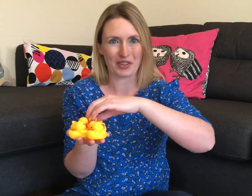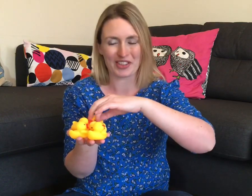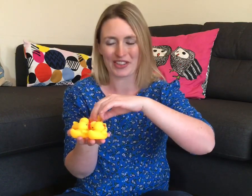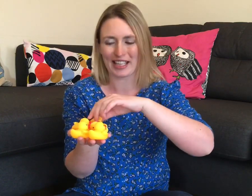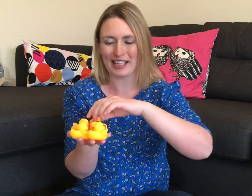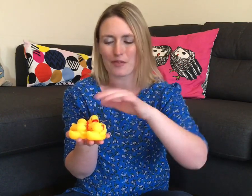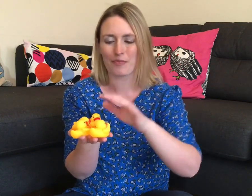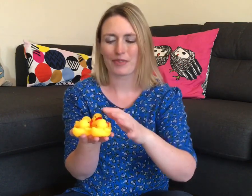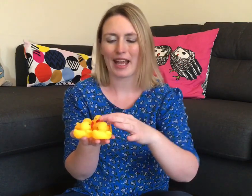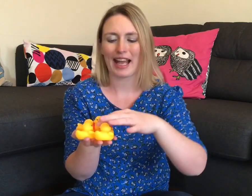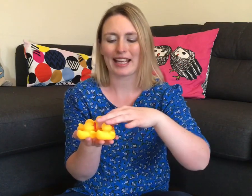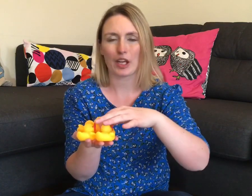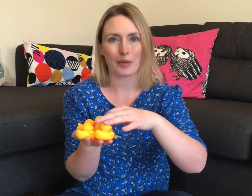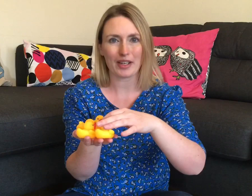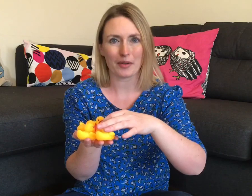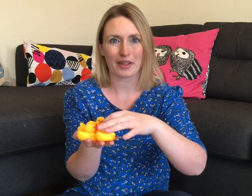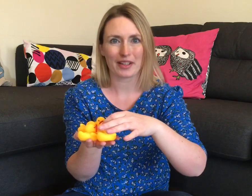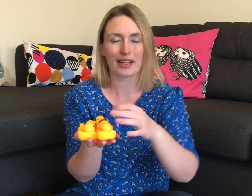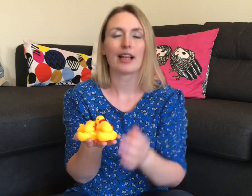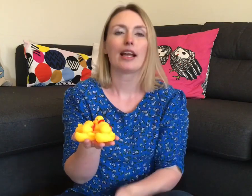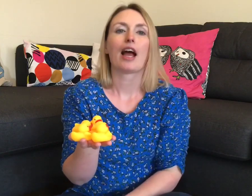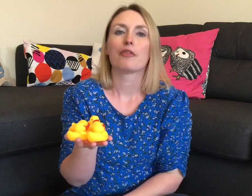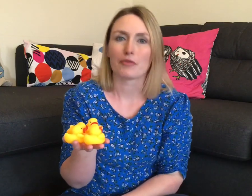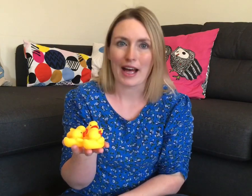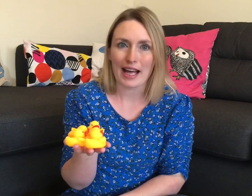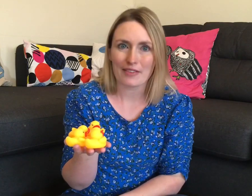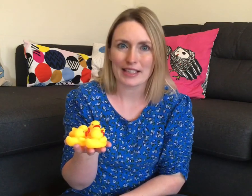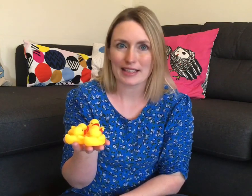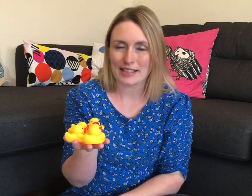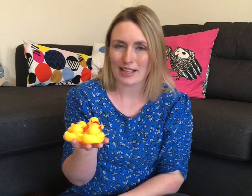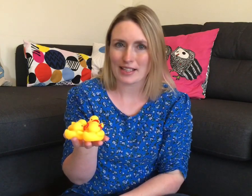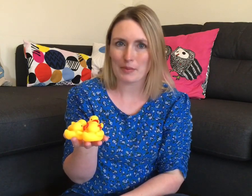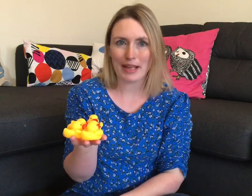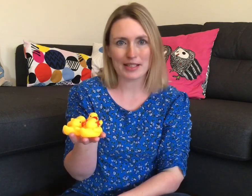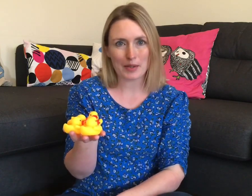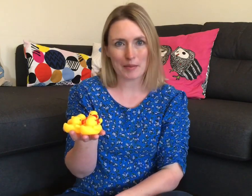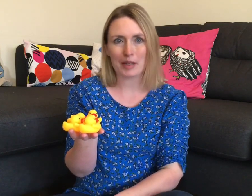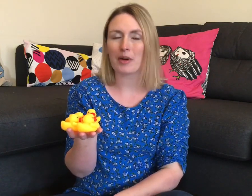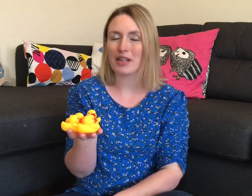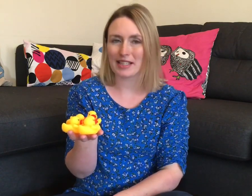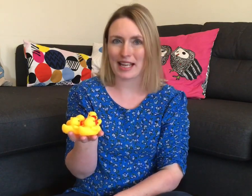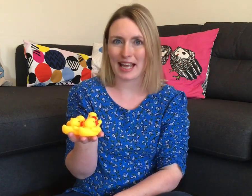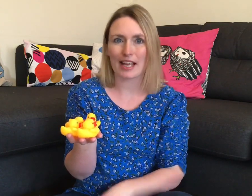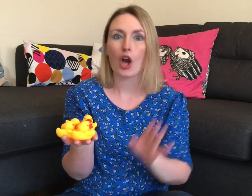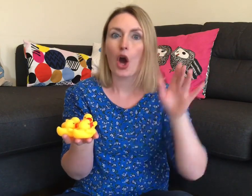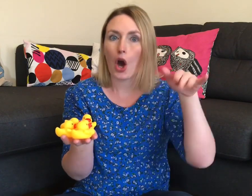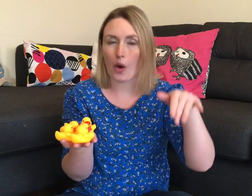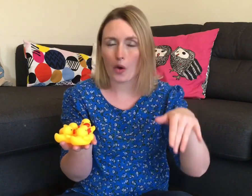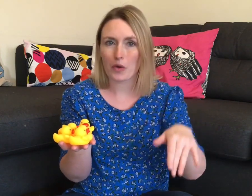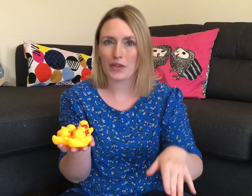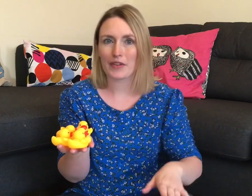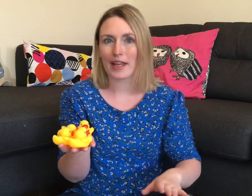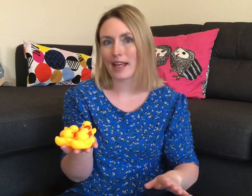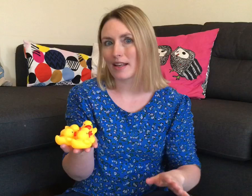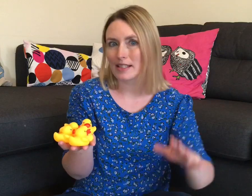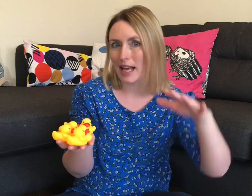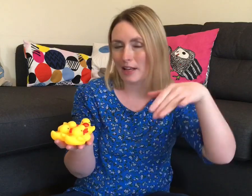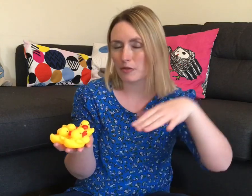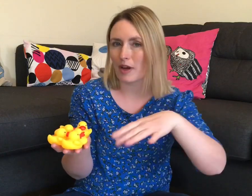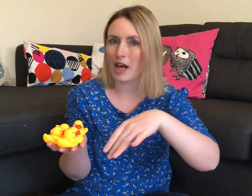all join in and here we go. Five little ducks went swimming one day over the hills and far